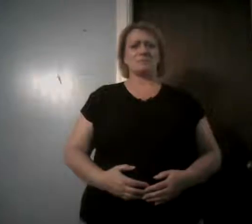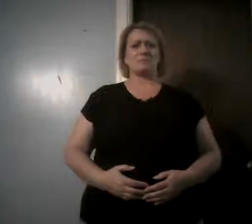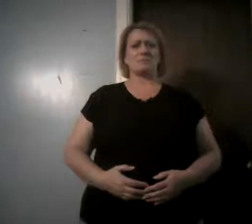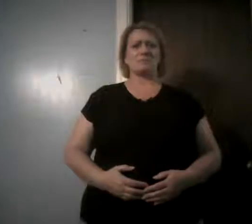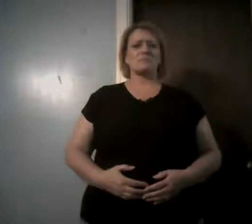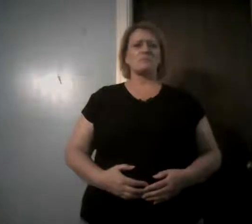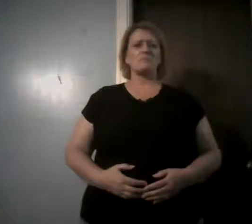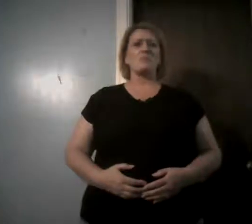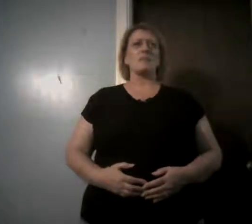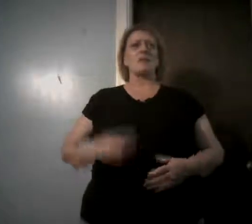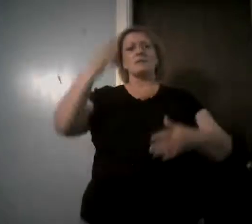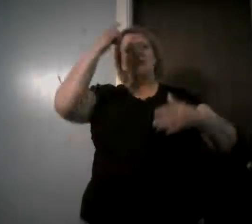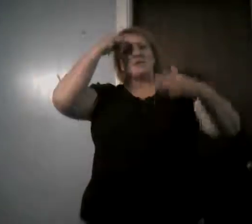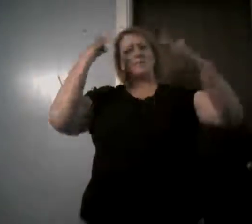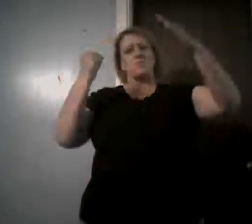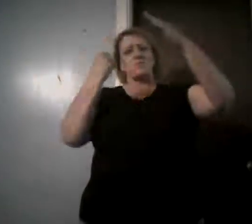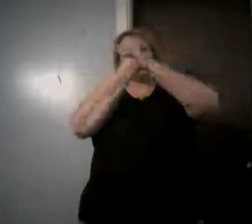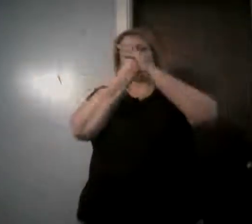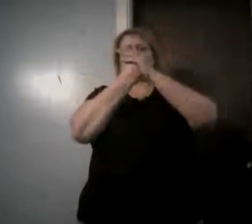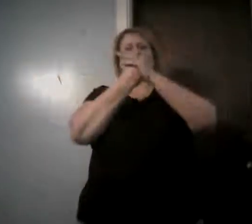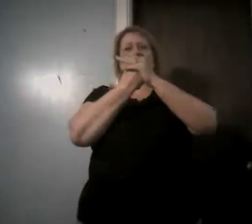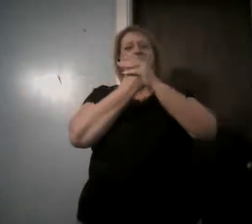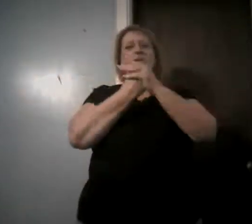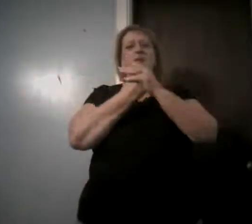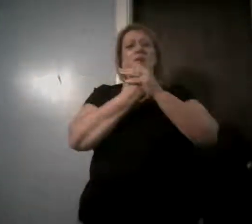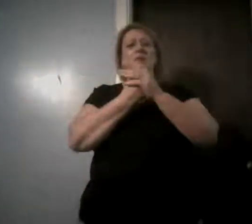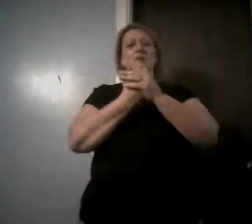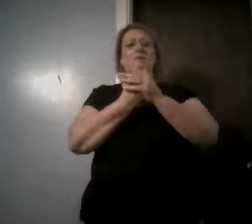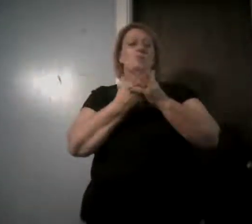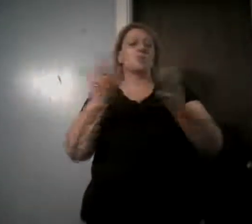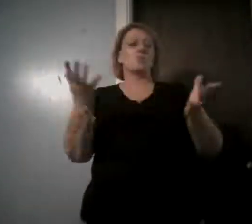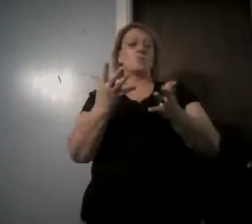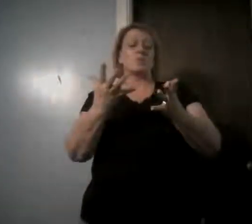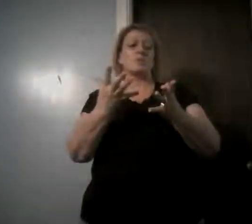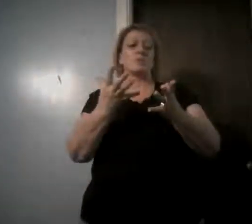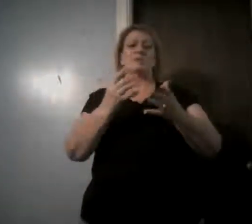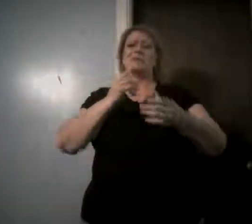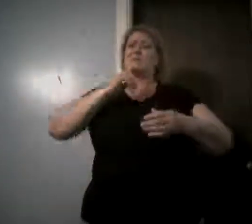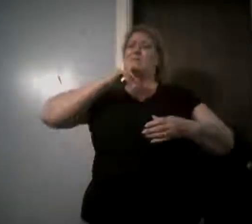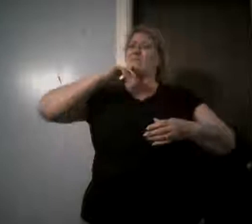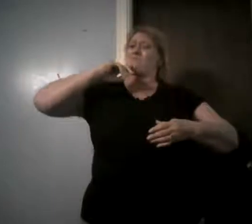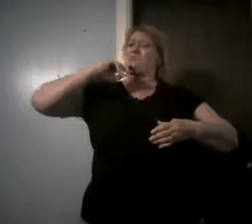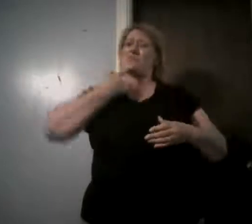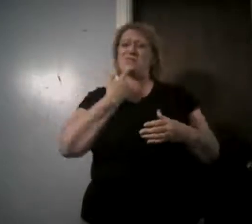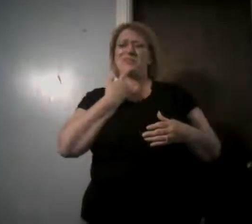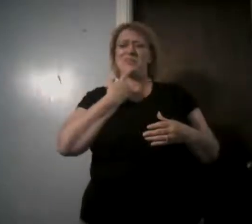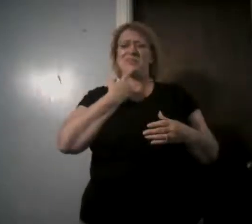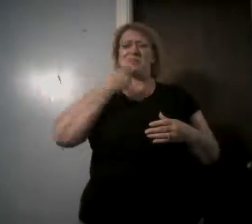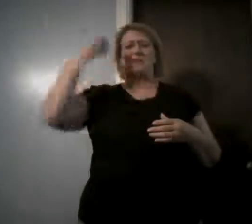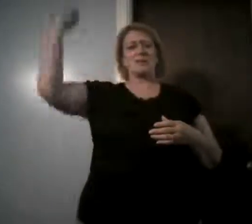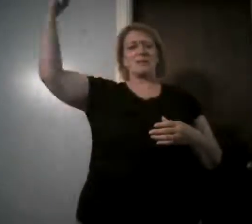Heat stroke. Heat stroke is the most serious type of heat injury and is a medical emergency.